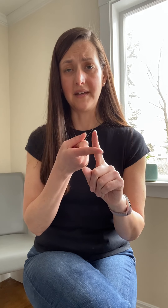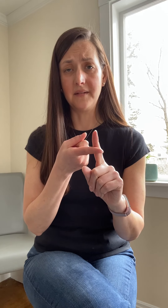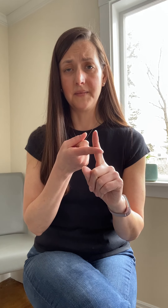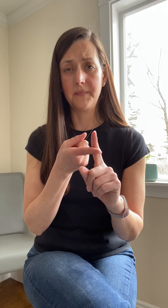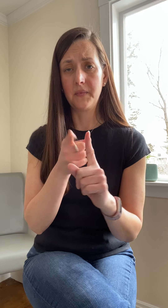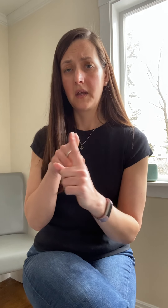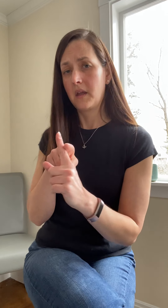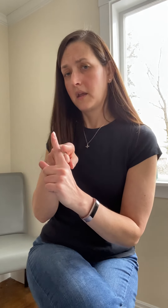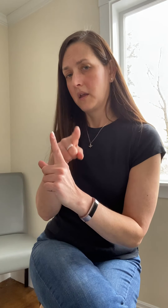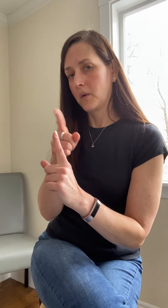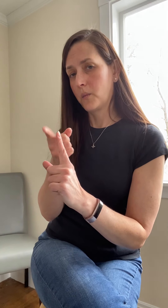when,